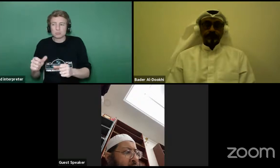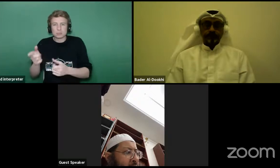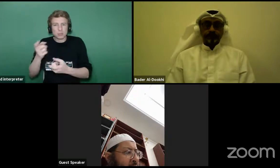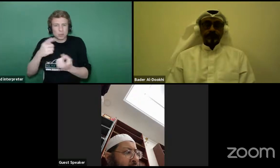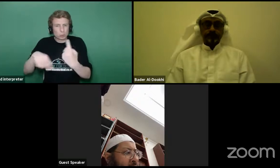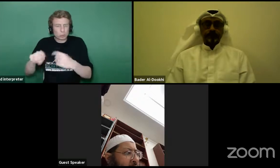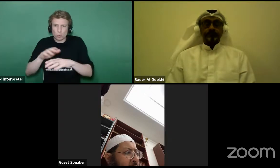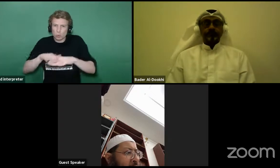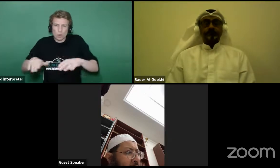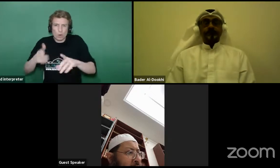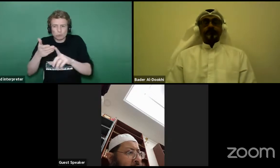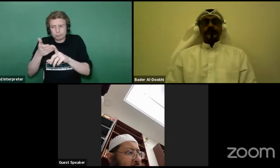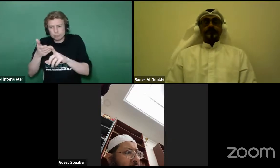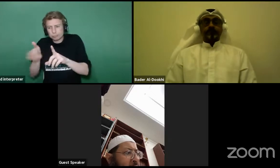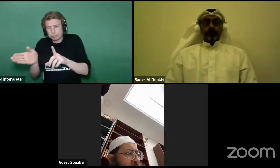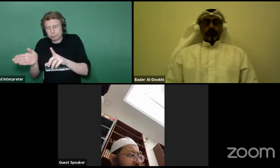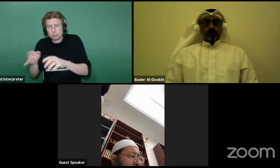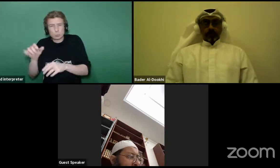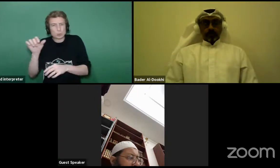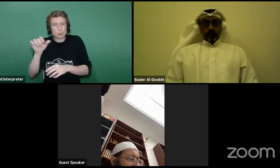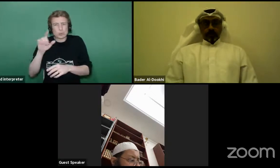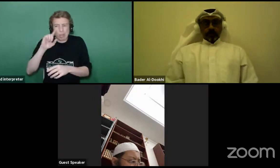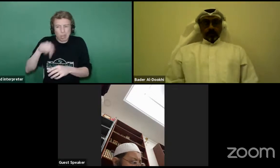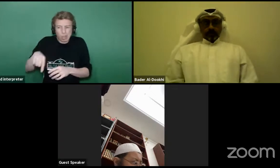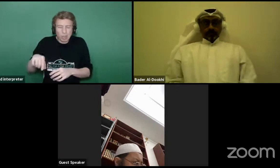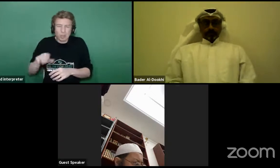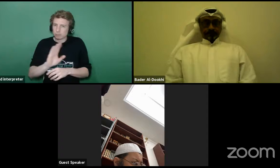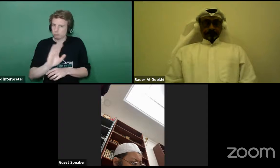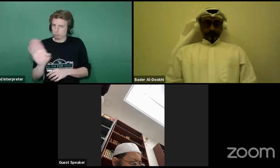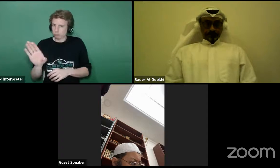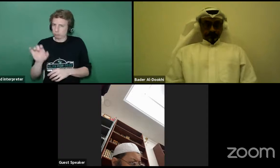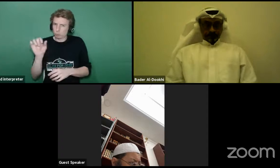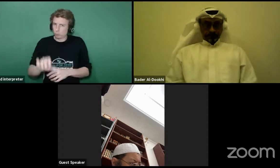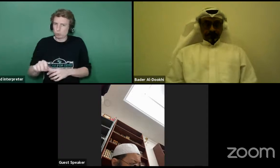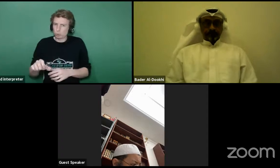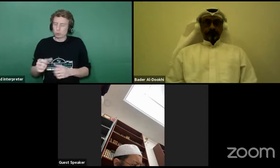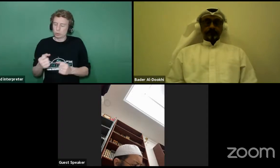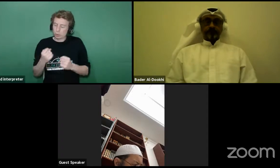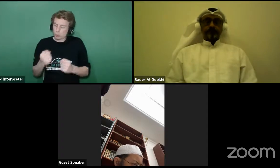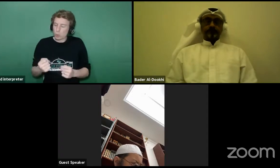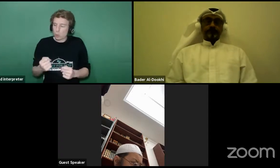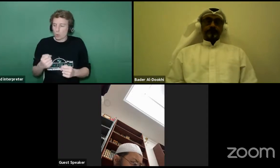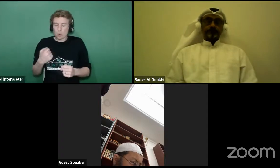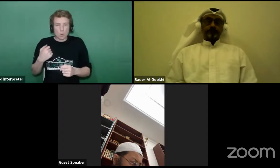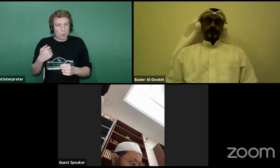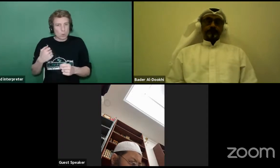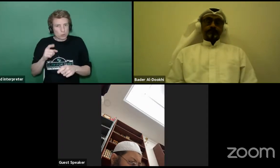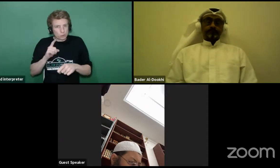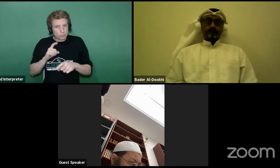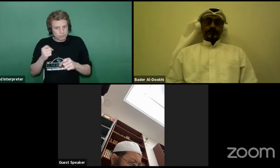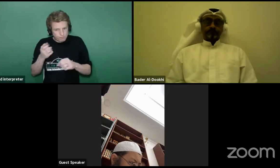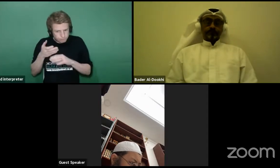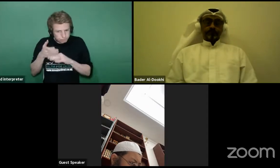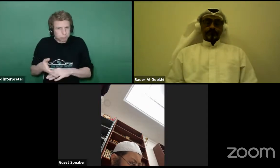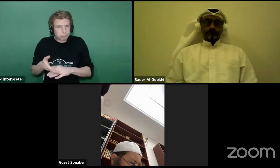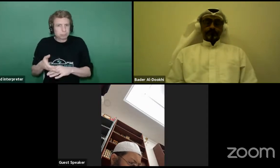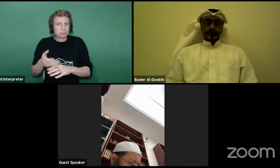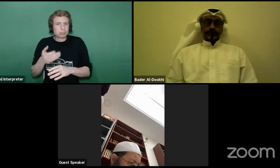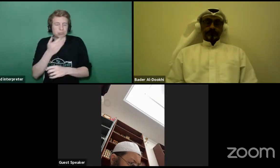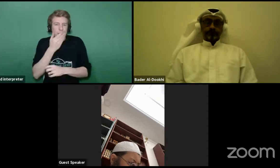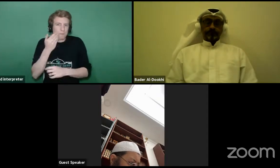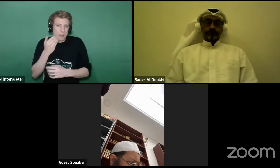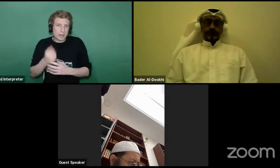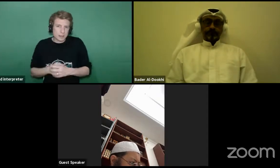deviate from it, and you should hasten to do it. You should hasten to fast. It also shows an